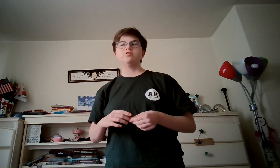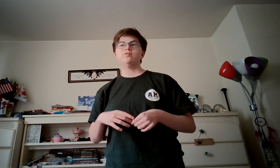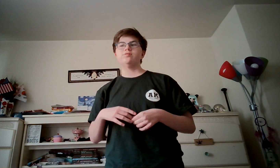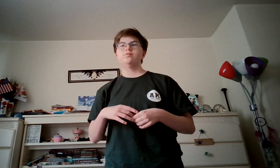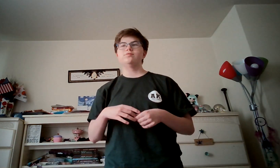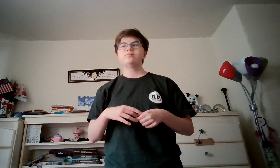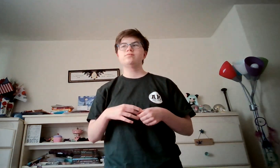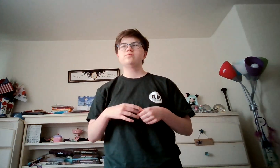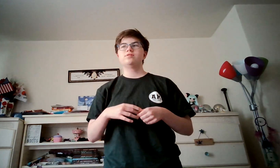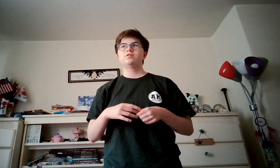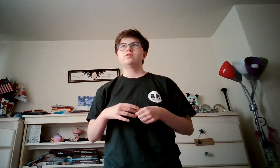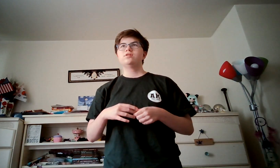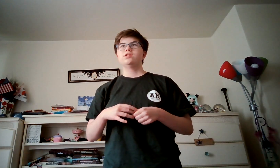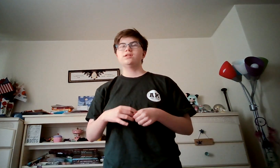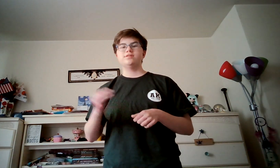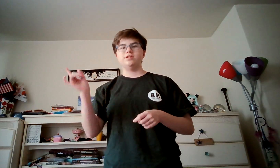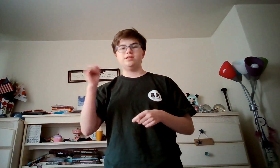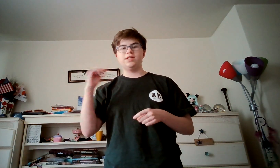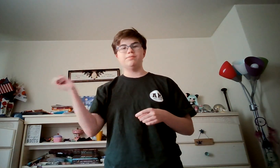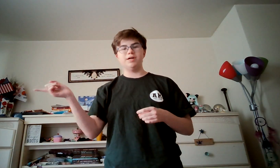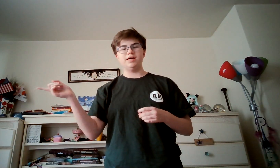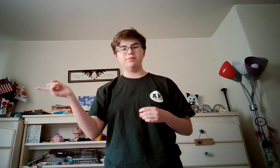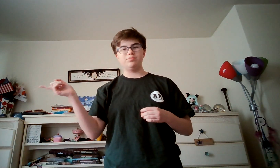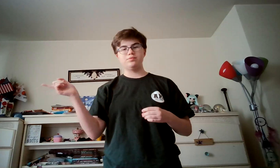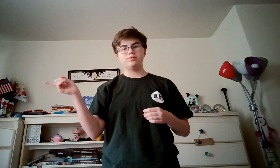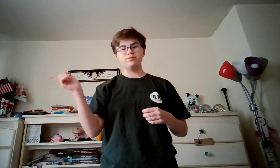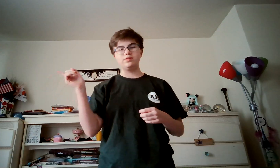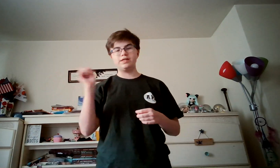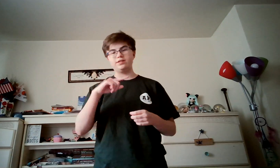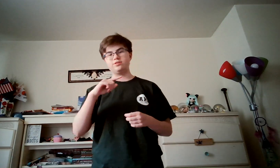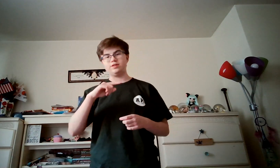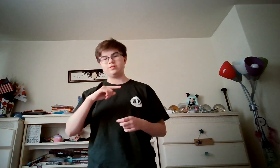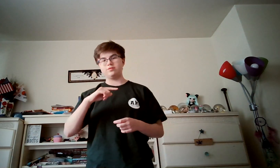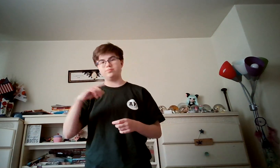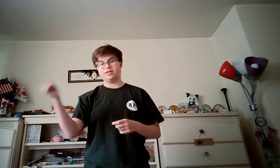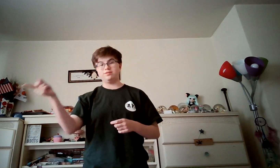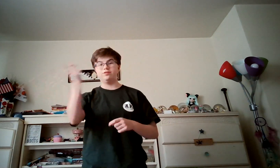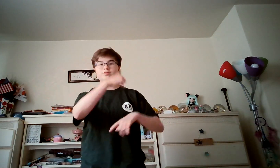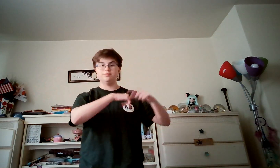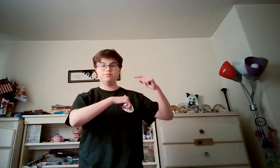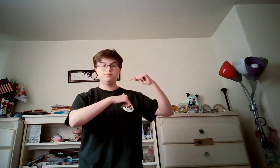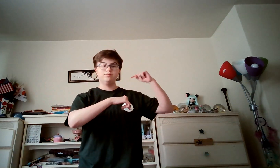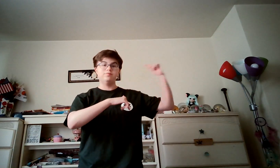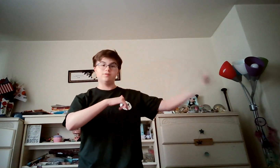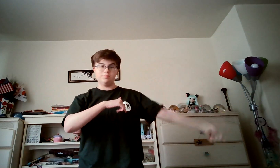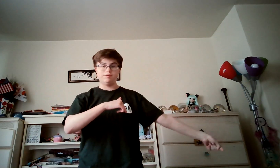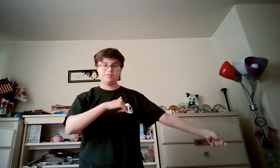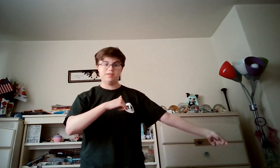So I got to see Nan, Pap. I got to see my aunt and uncle on my mom's side.